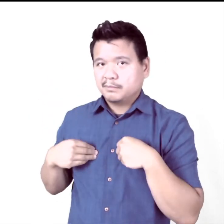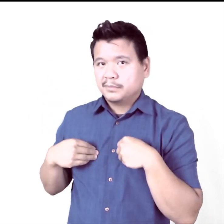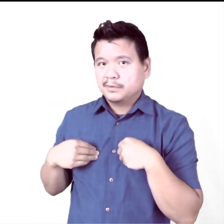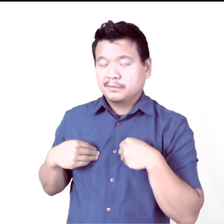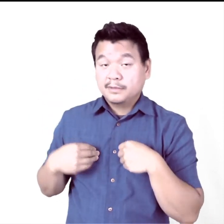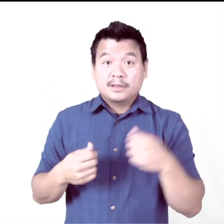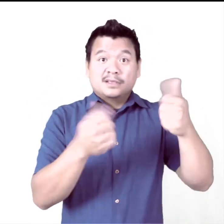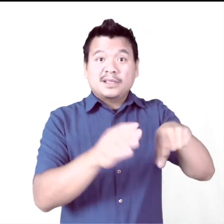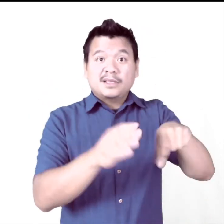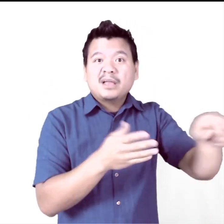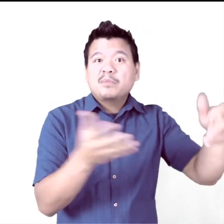So what is your down payment?